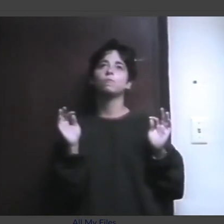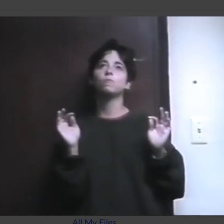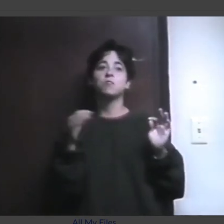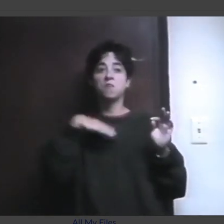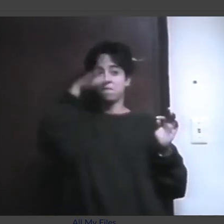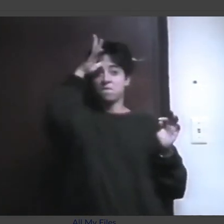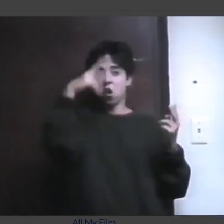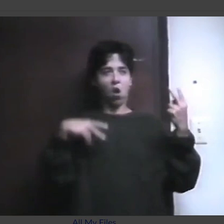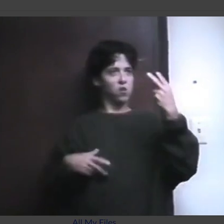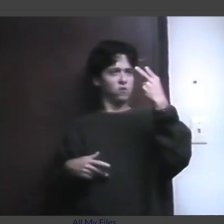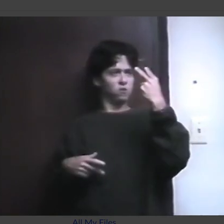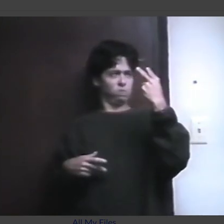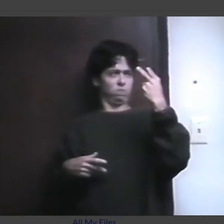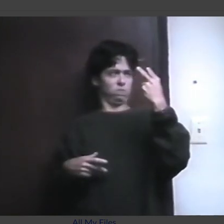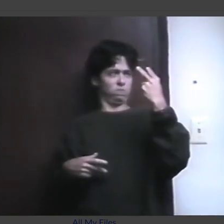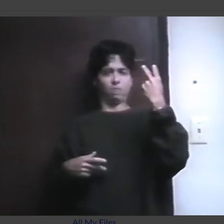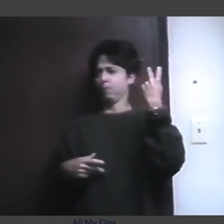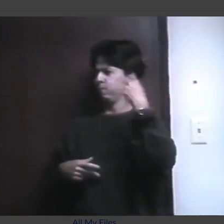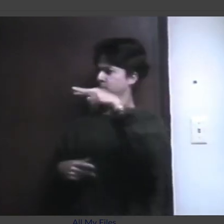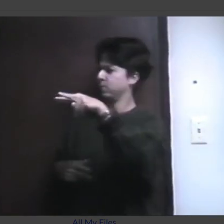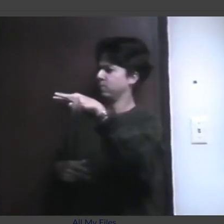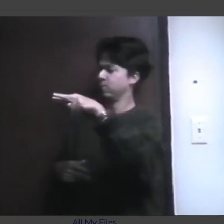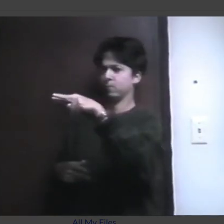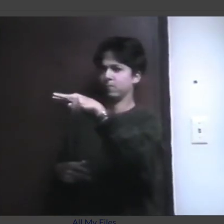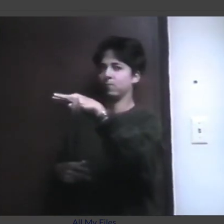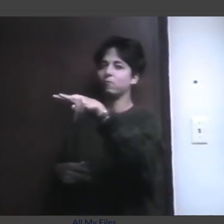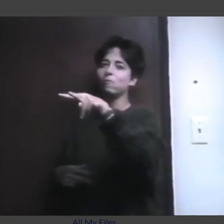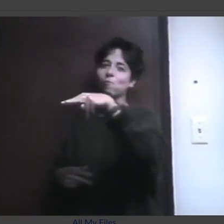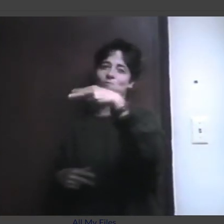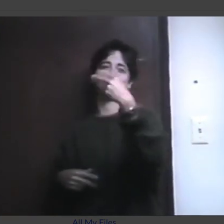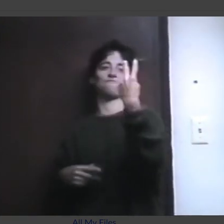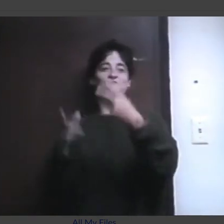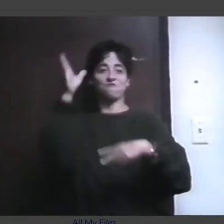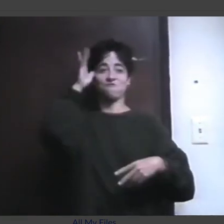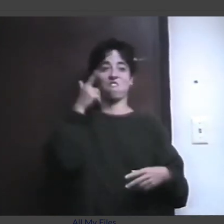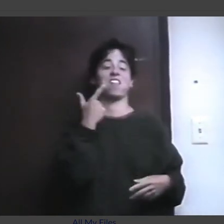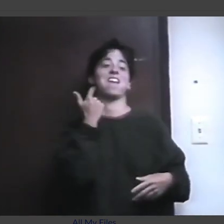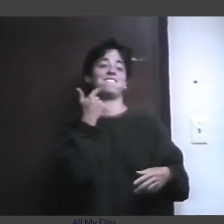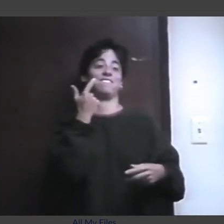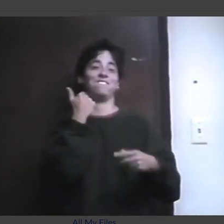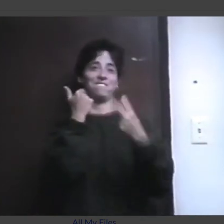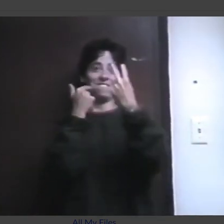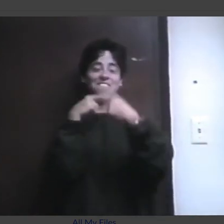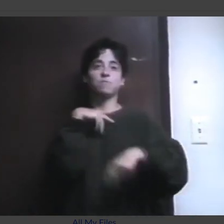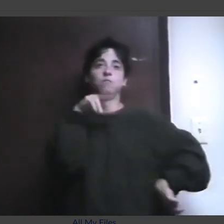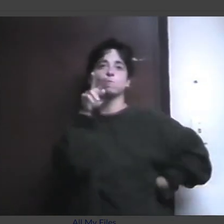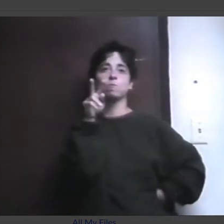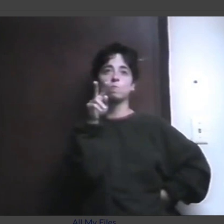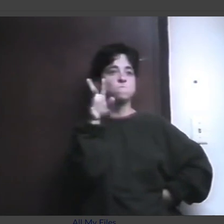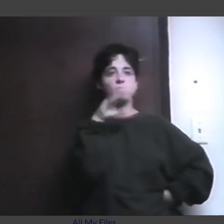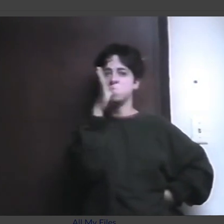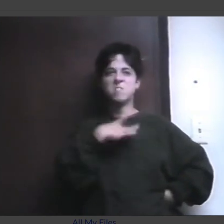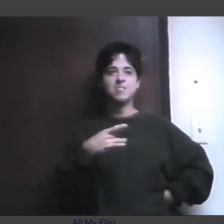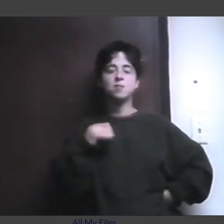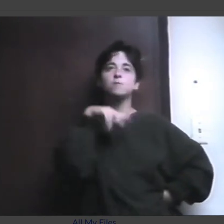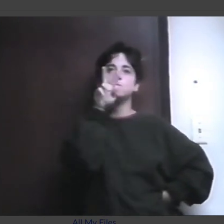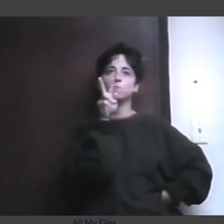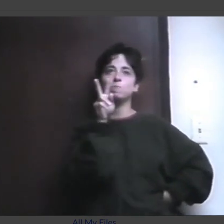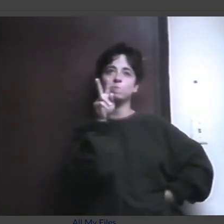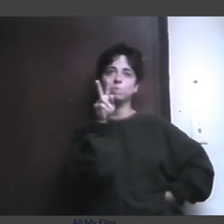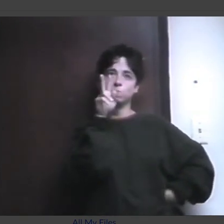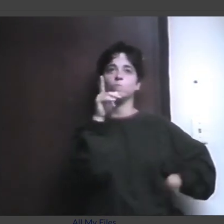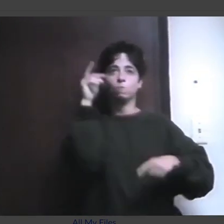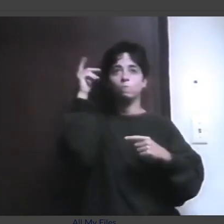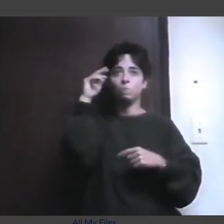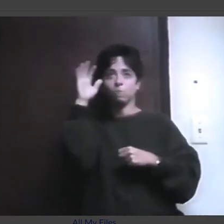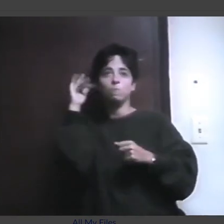chat. From the corner of my eye, I see a man walking and handing cards